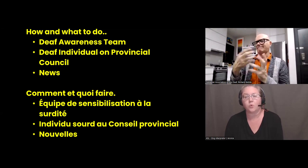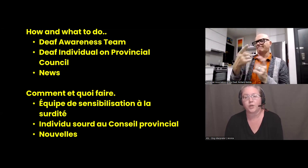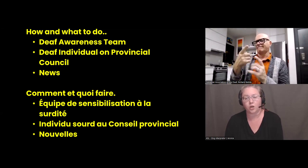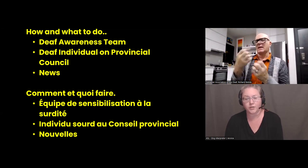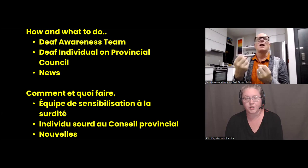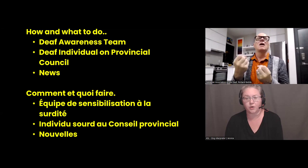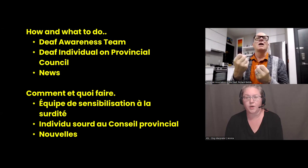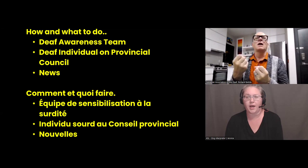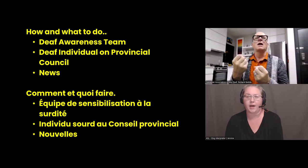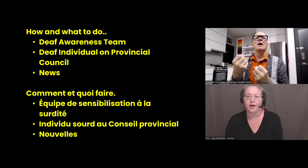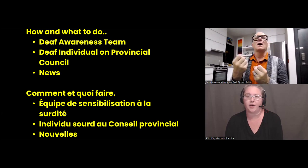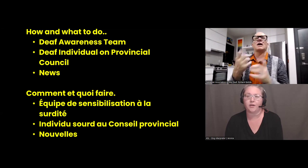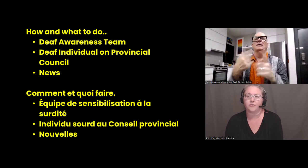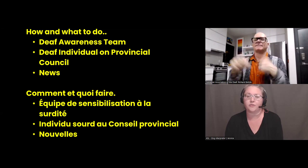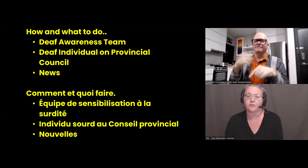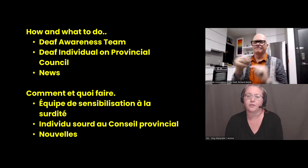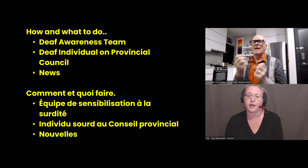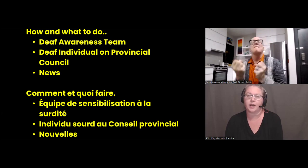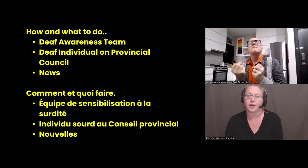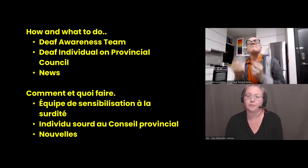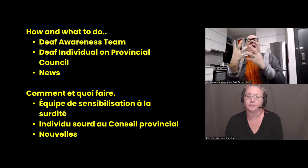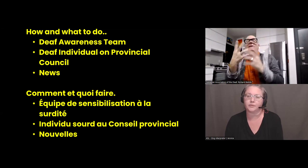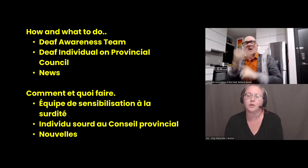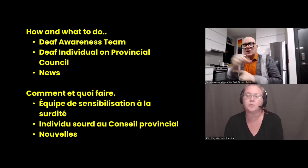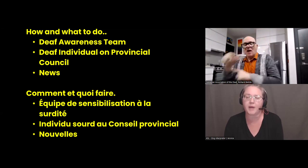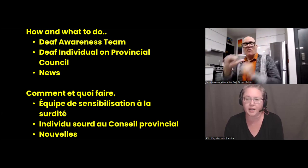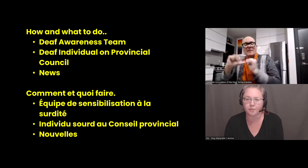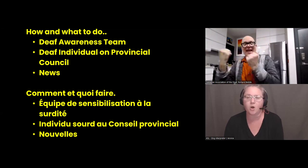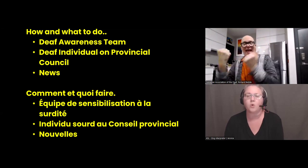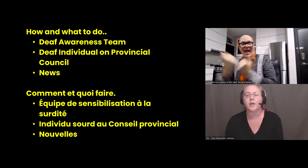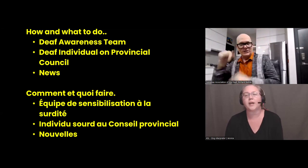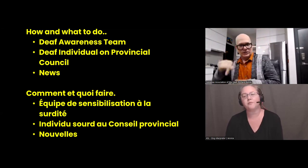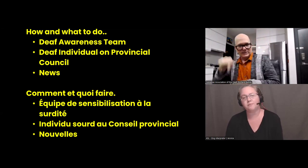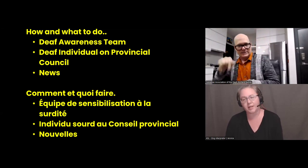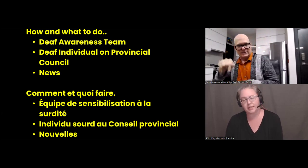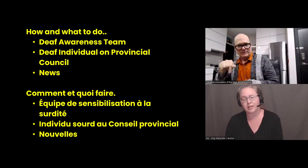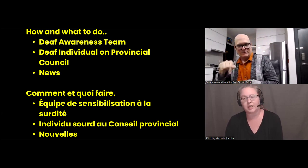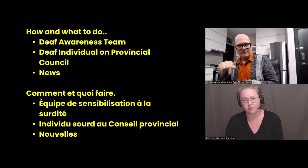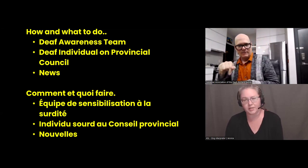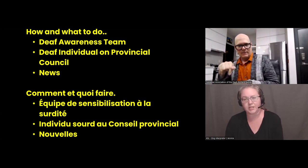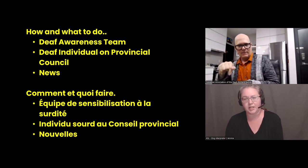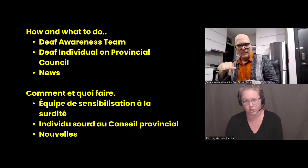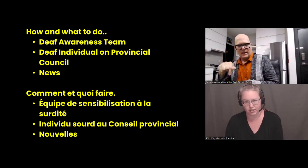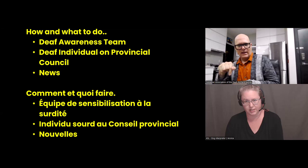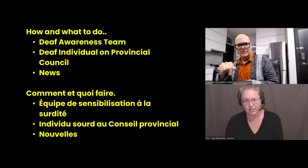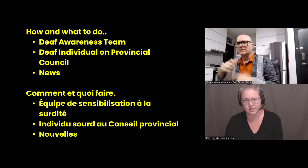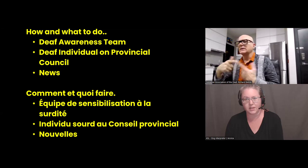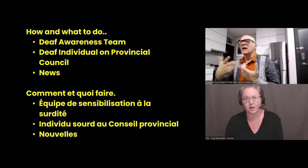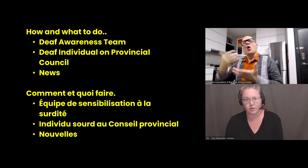We also have oh, I should back up. We have many government agencies that we